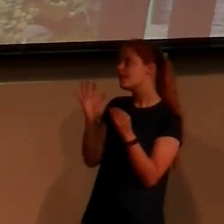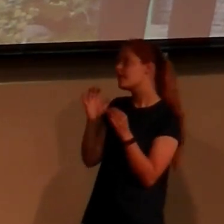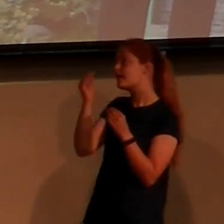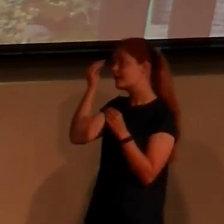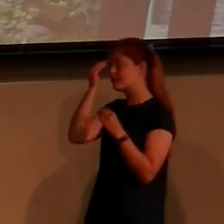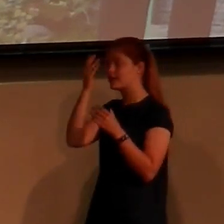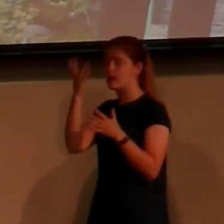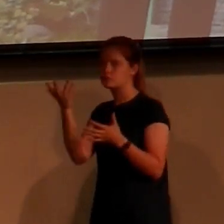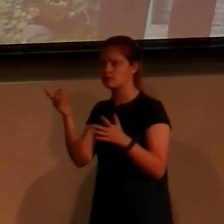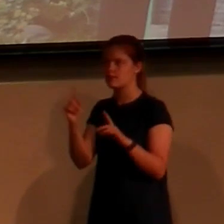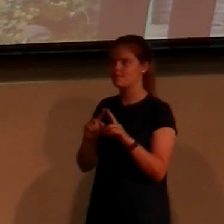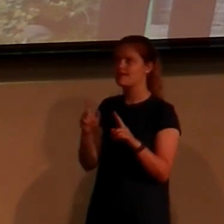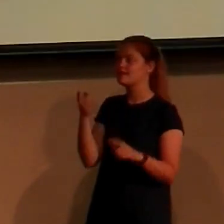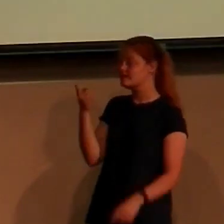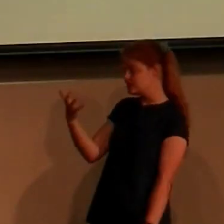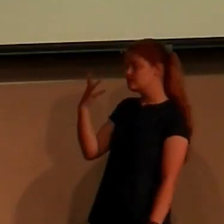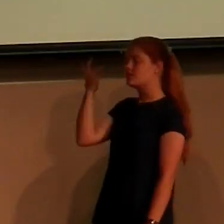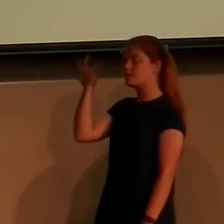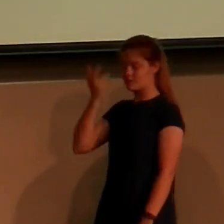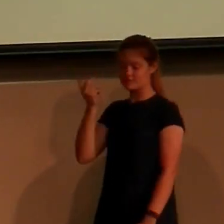awesome.